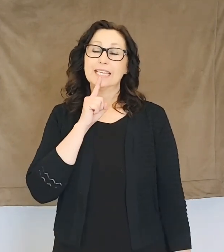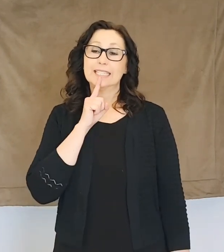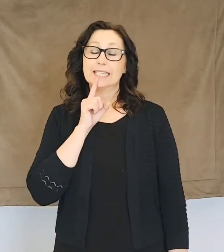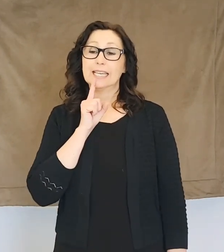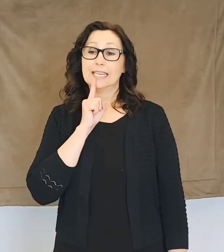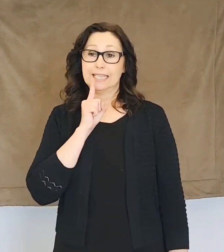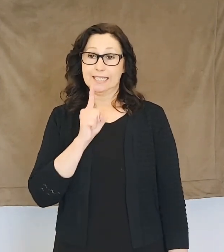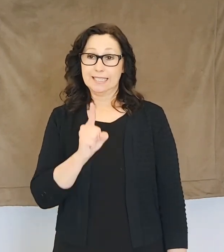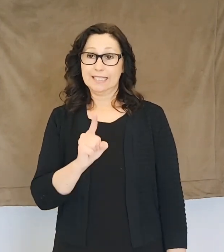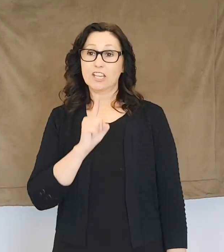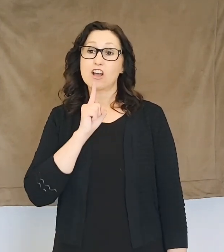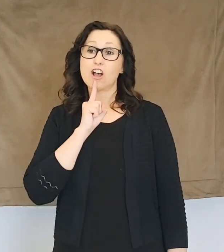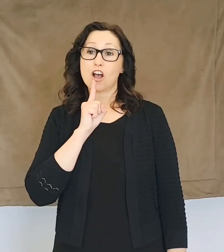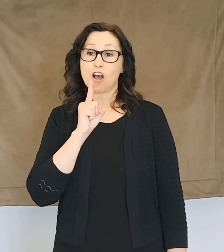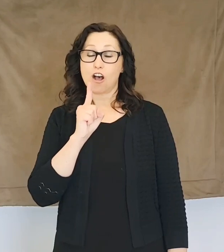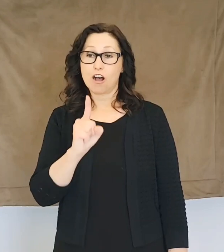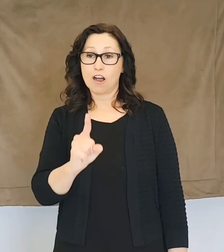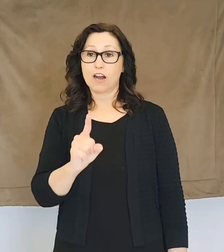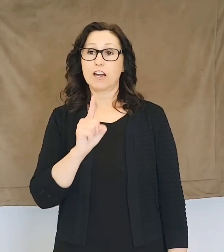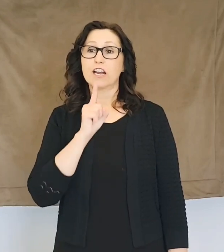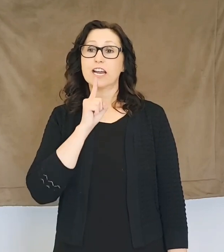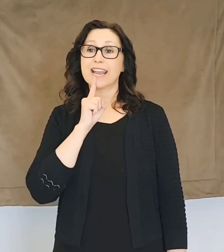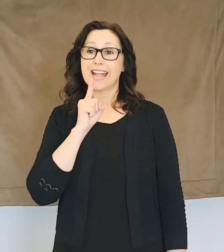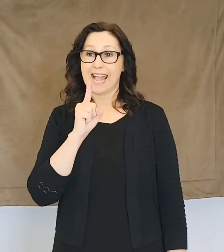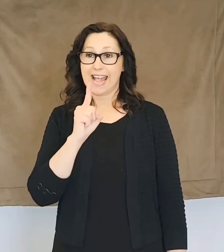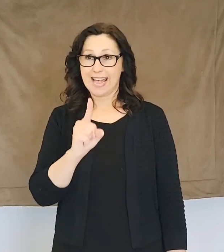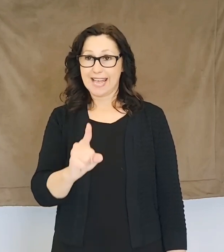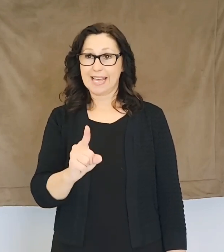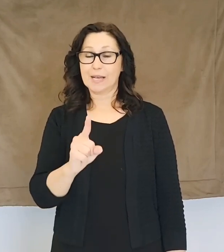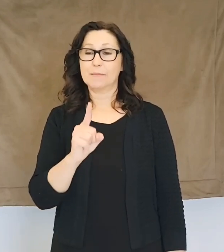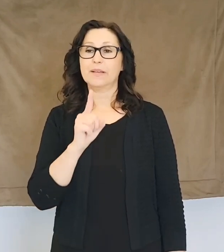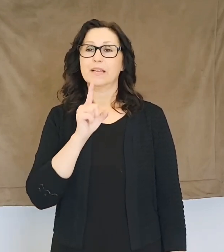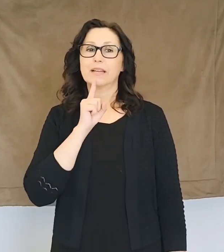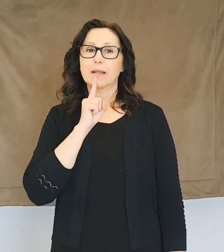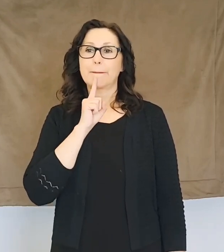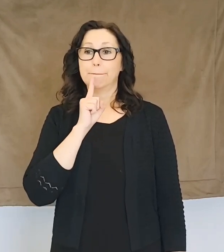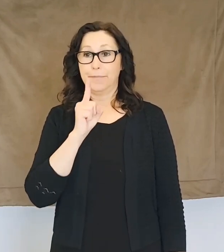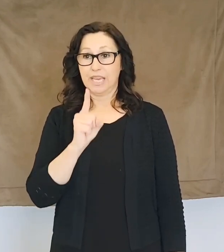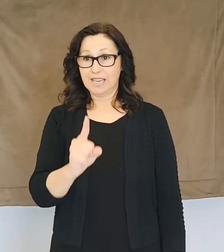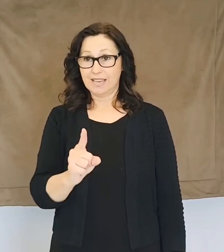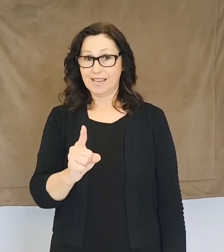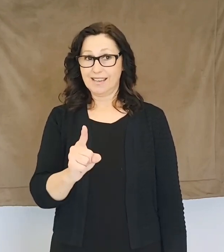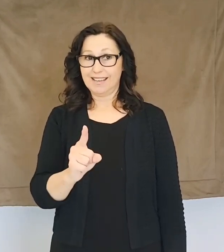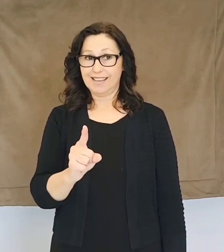It's is, are, am, be,